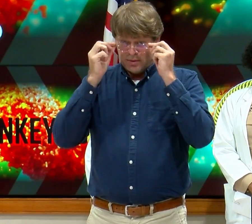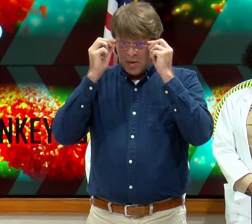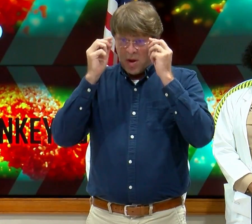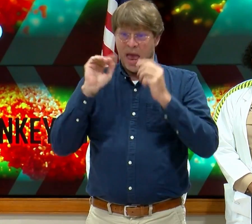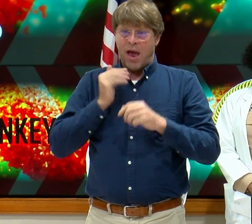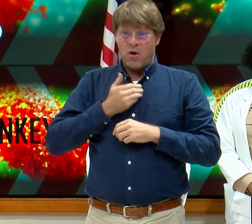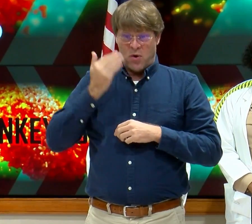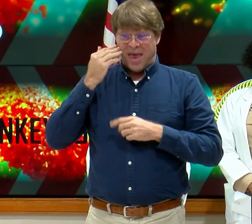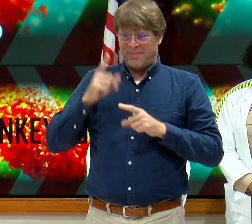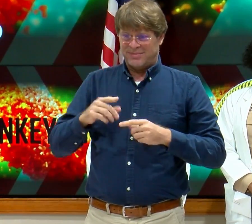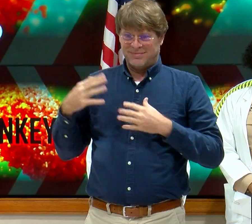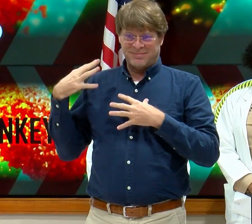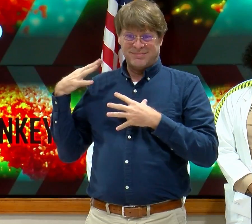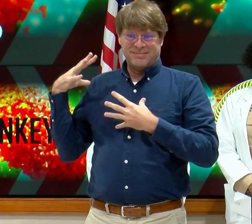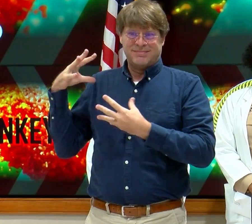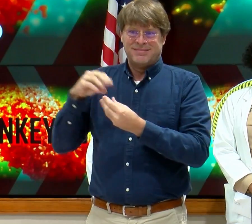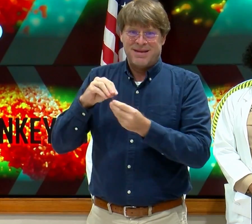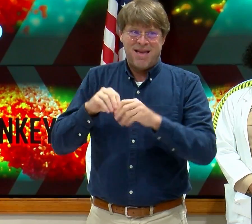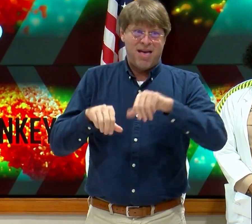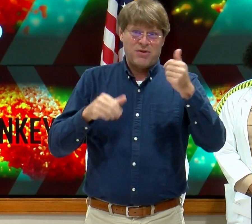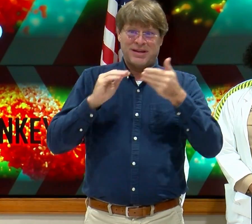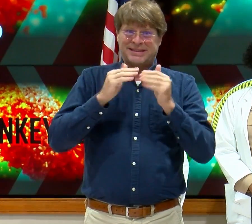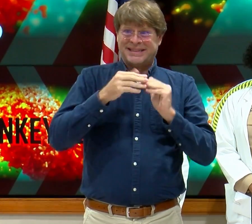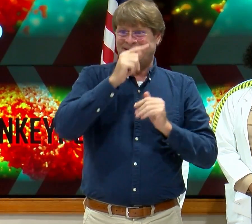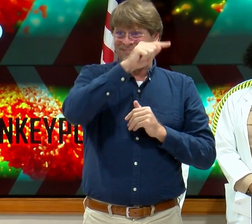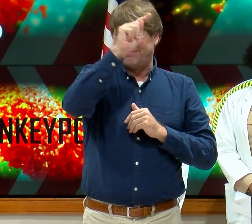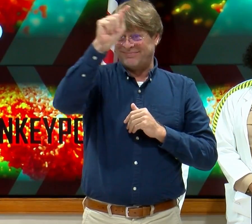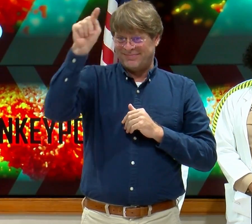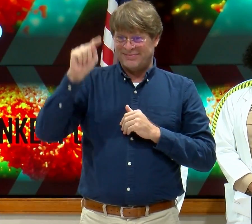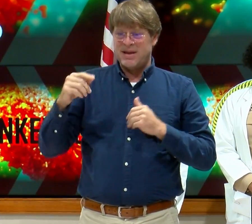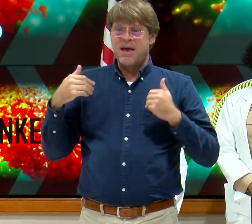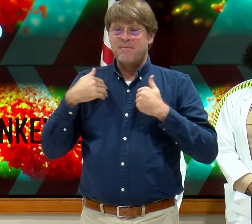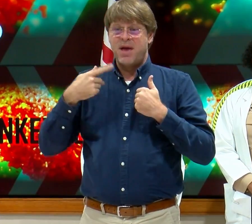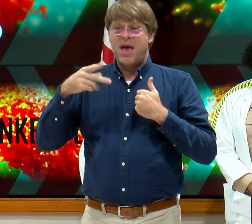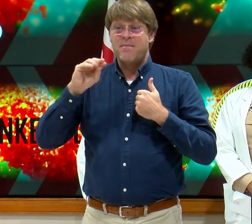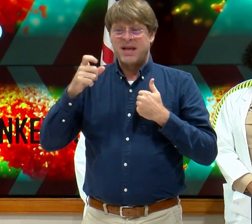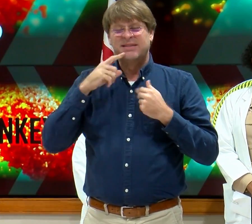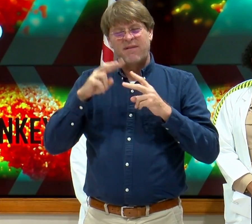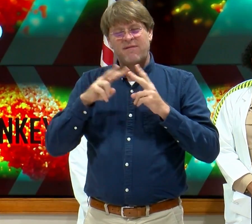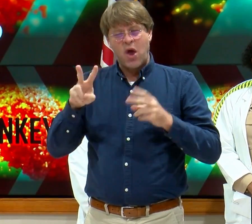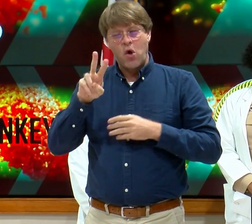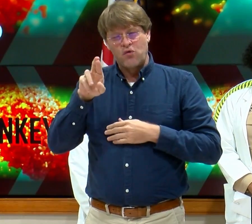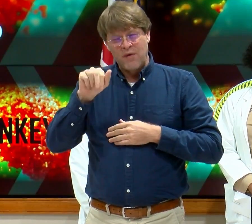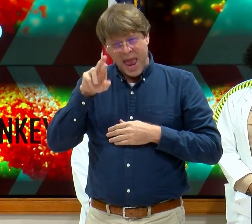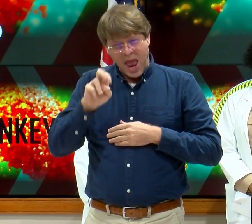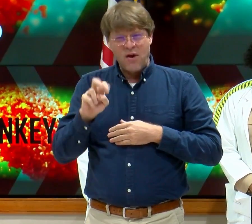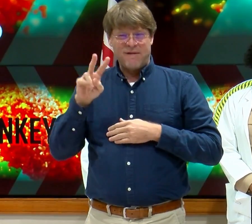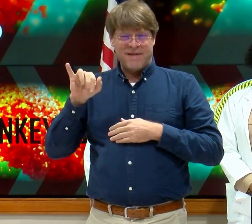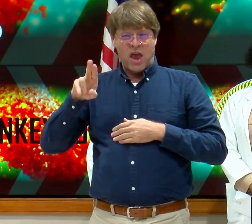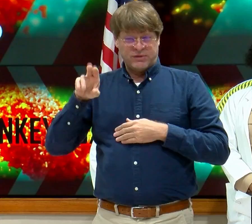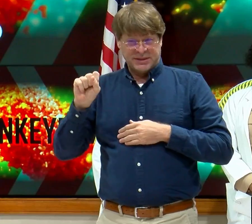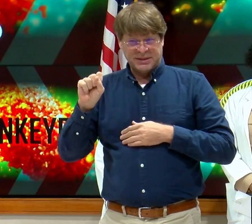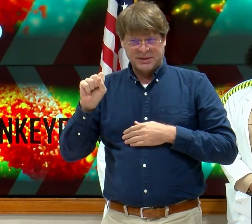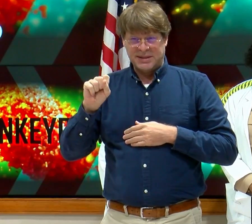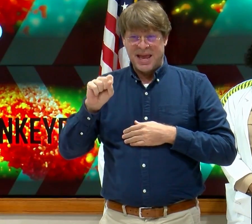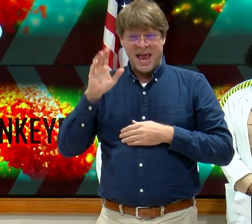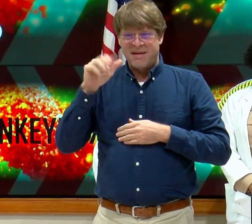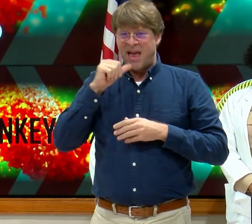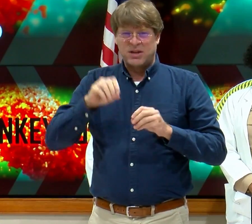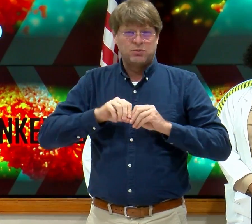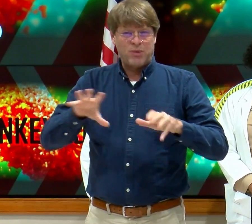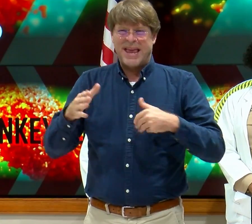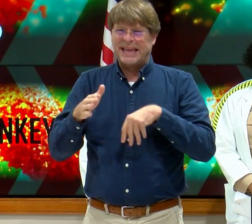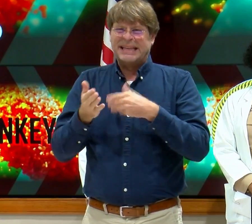what we know has happened in other cities. Monkeypox is a rare virus and does not spread